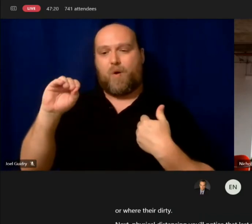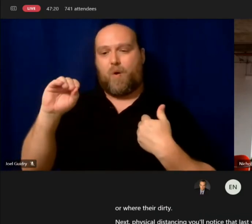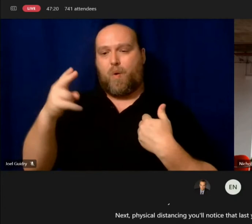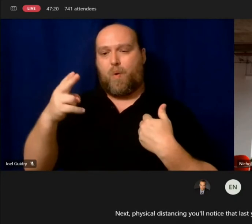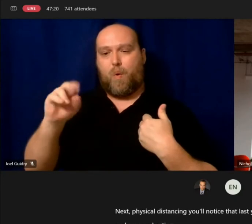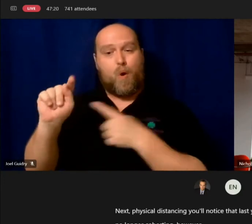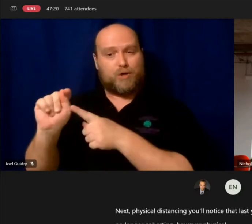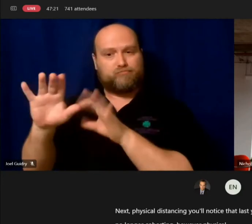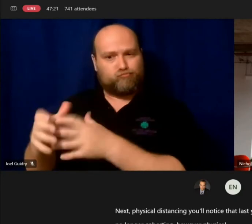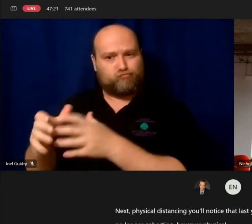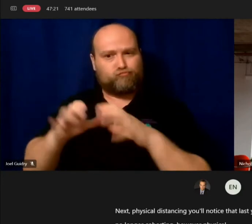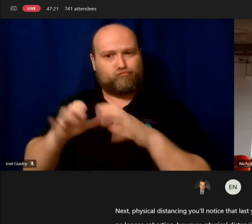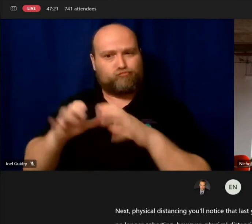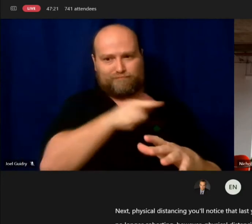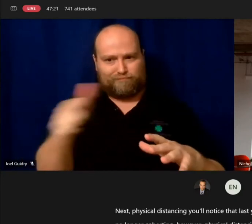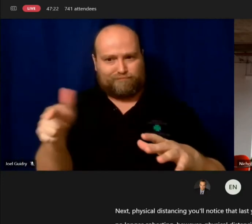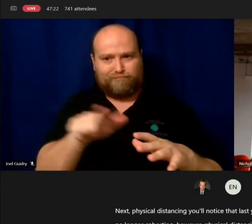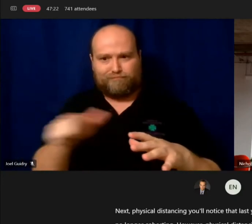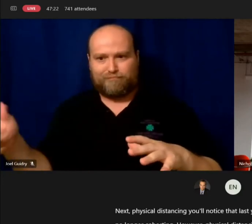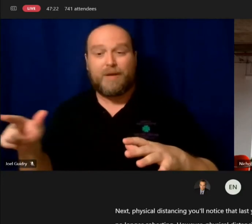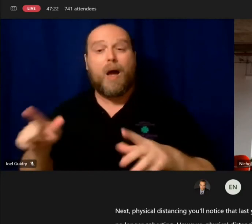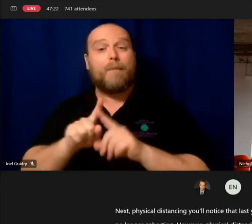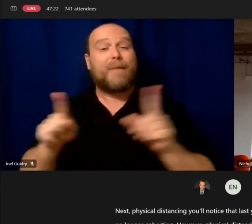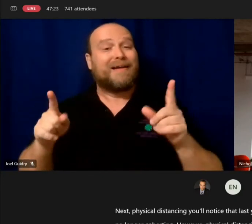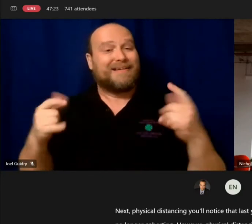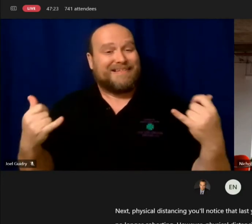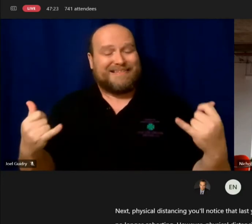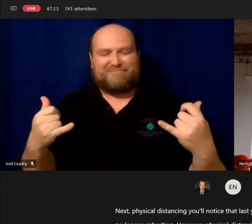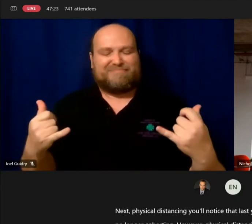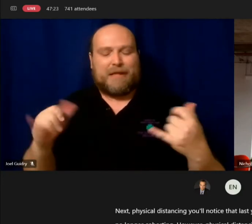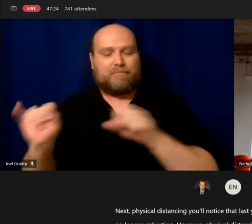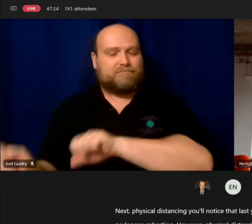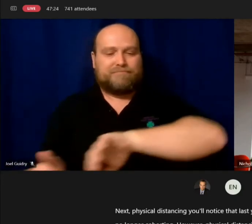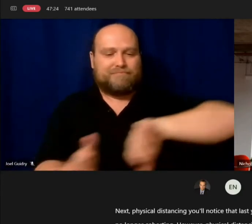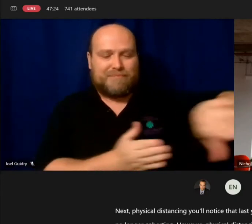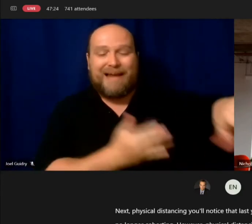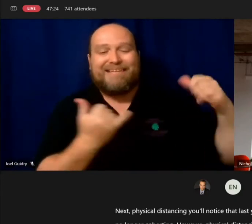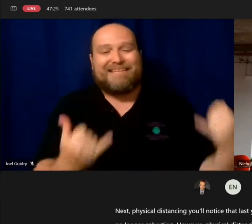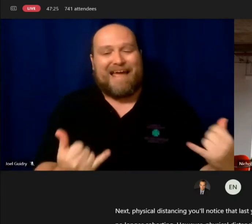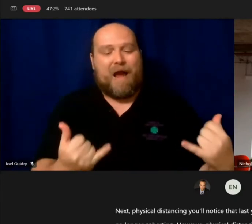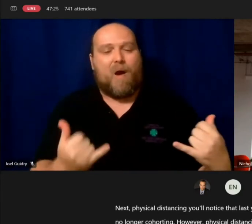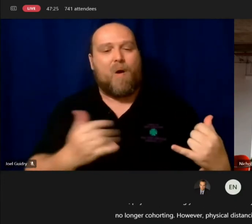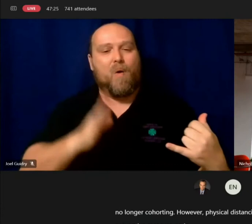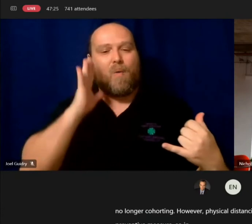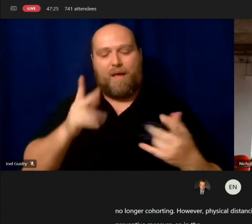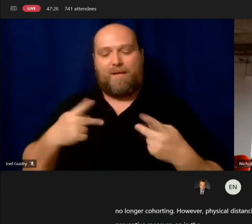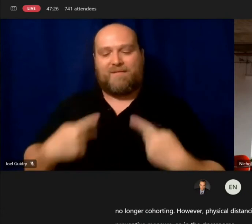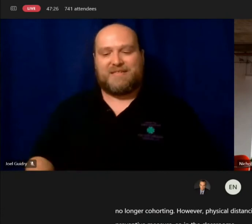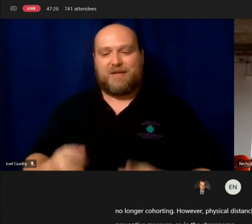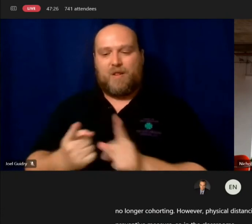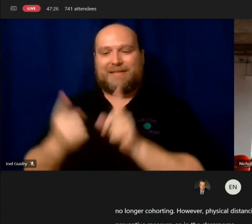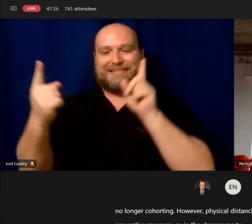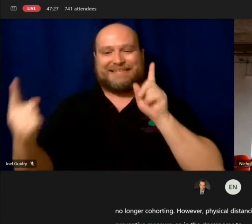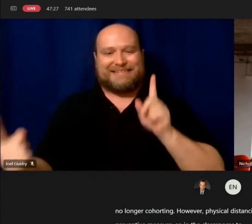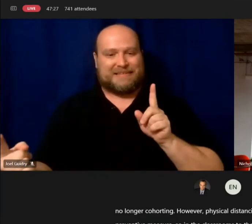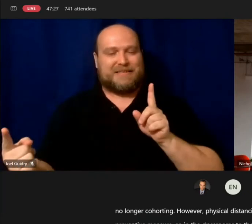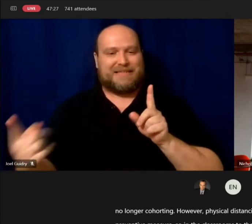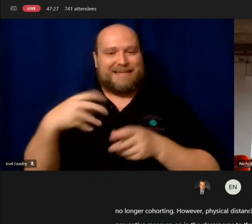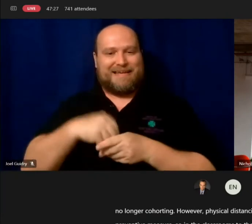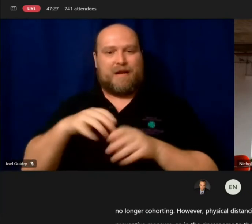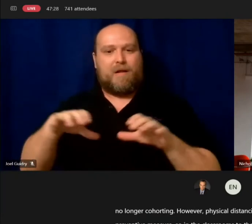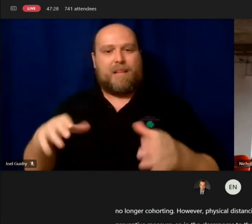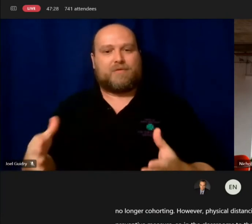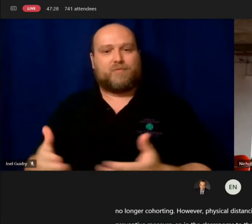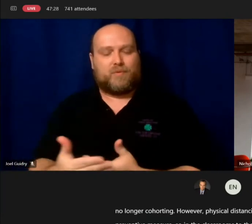remains still an important preventive measure. So in the classrooms, to the extent possible, to allow for